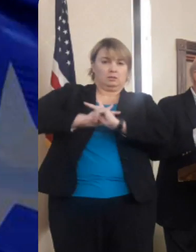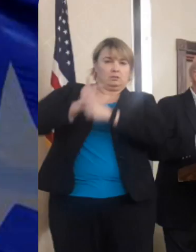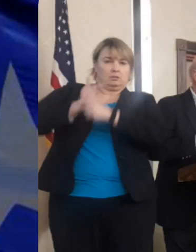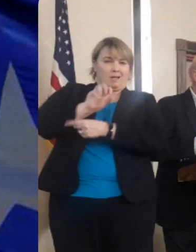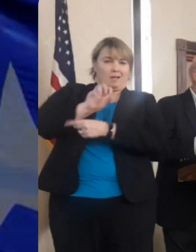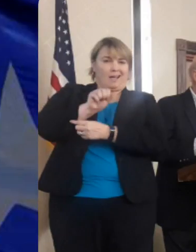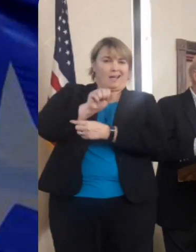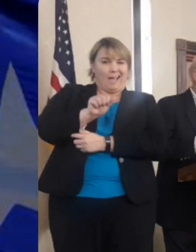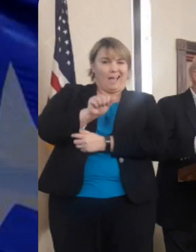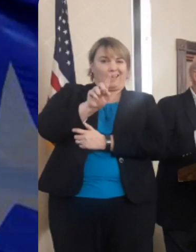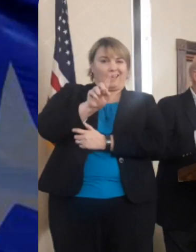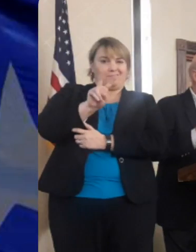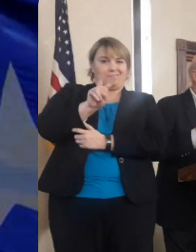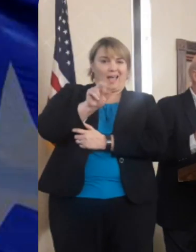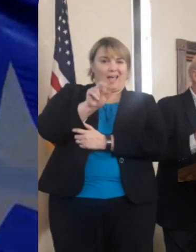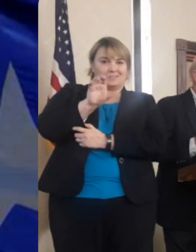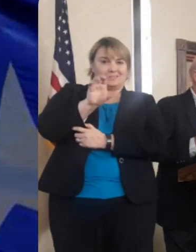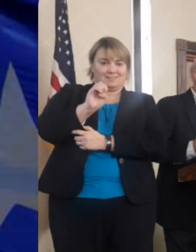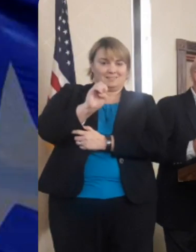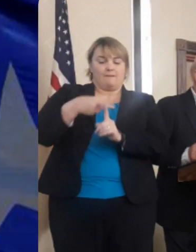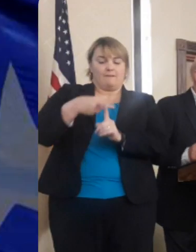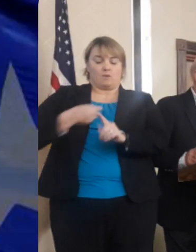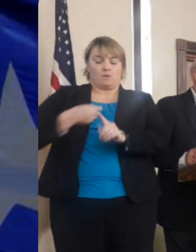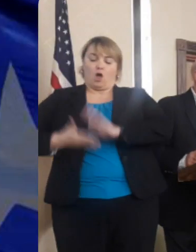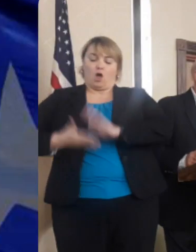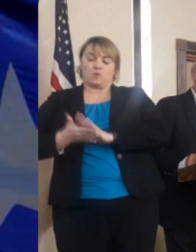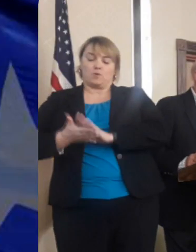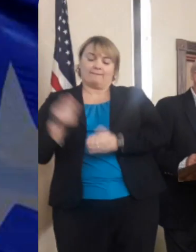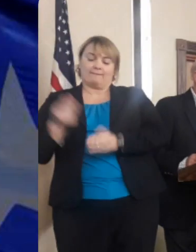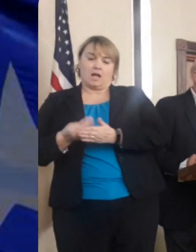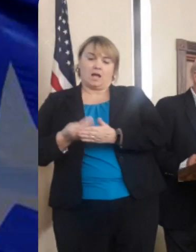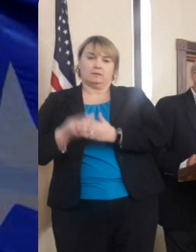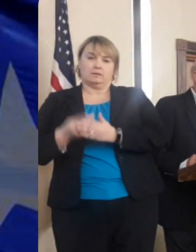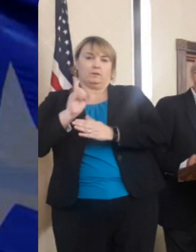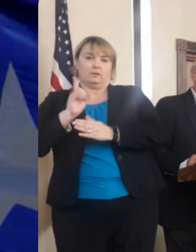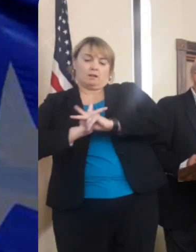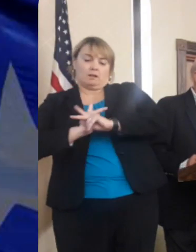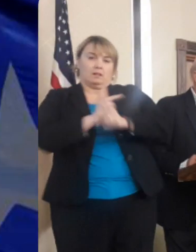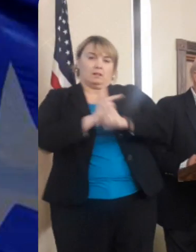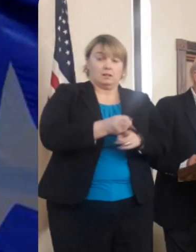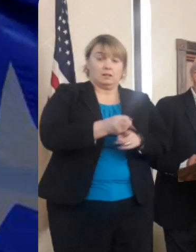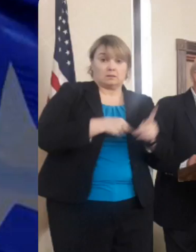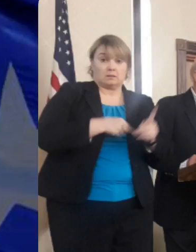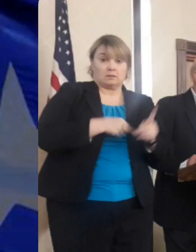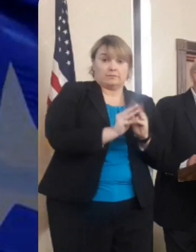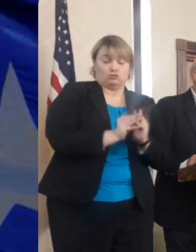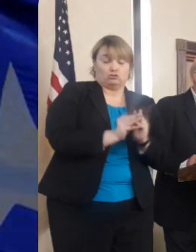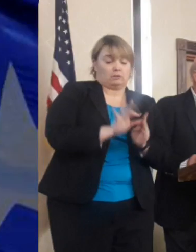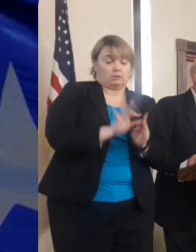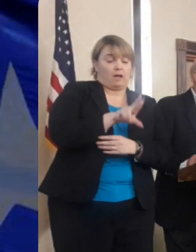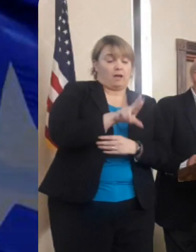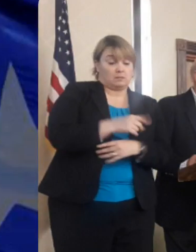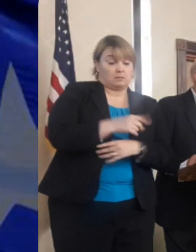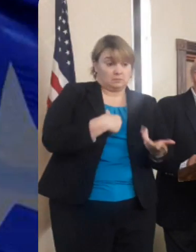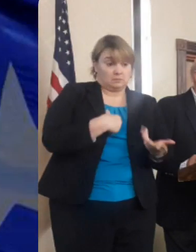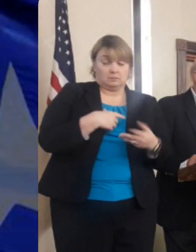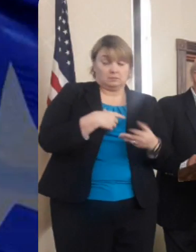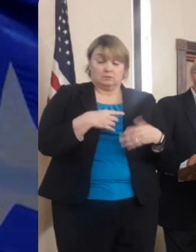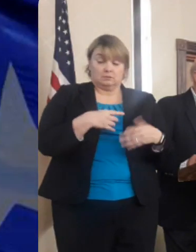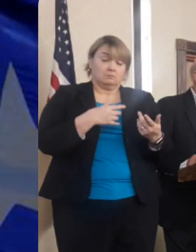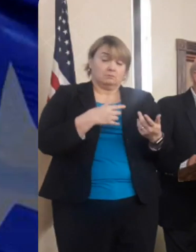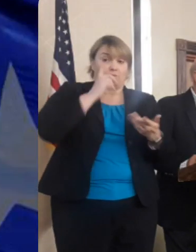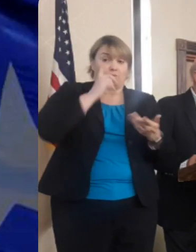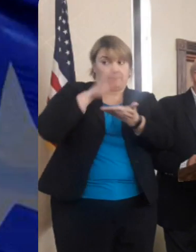operating funds to the convention fund to make sure that all those bills were paid. There are